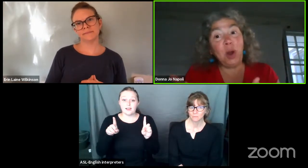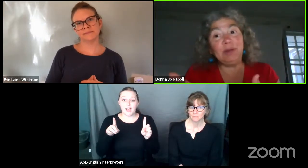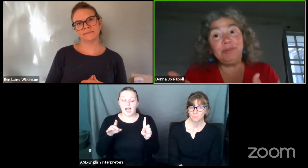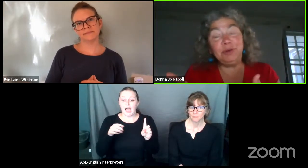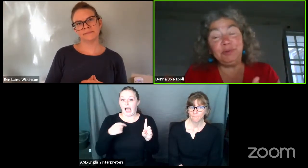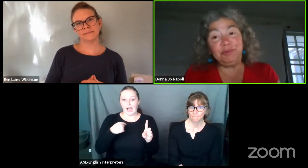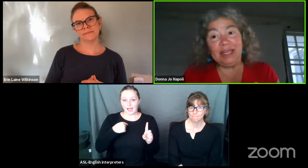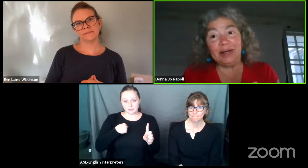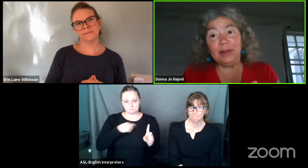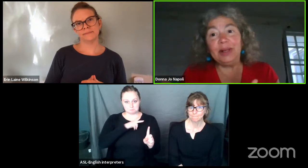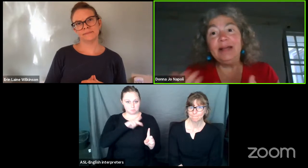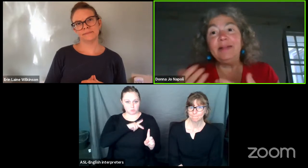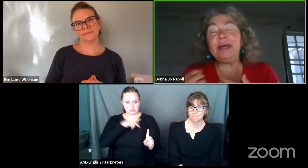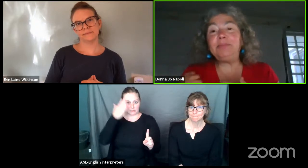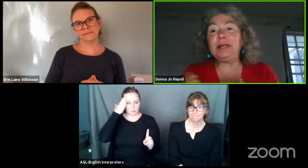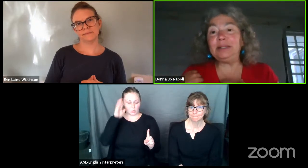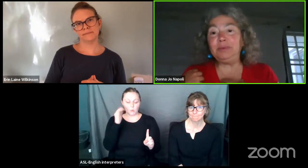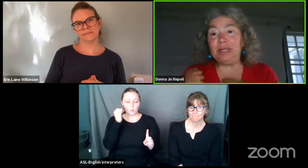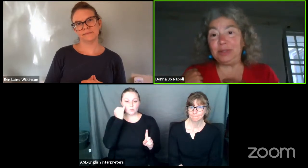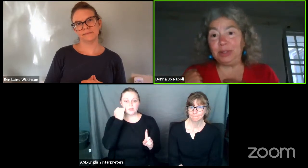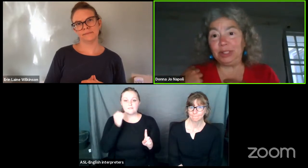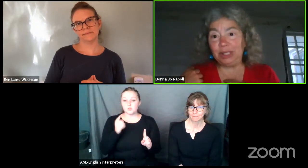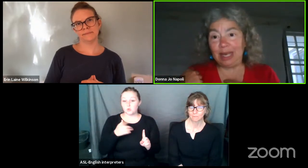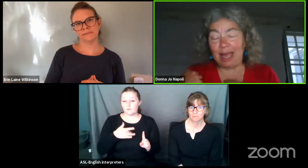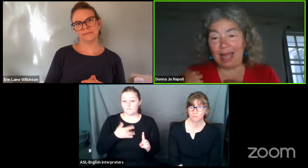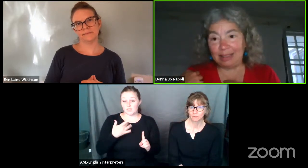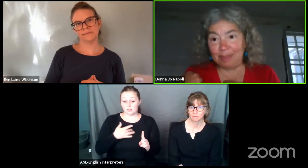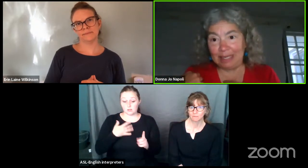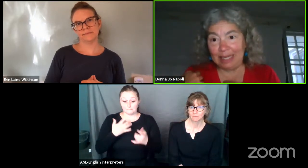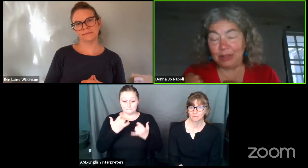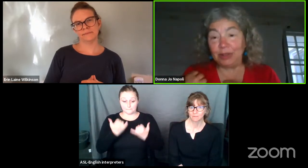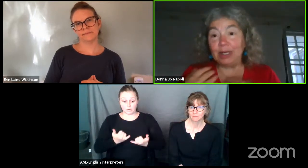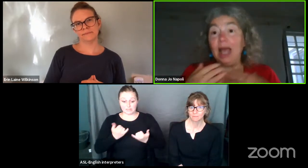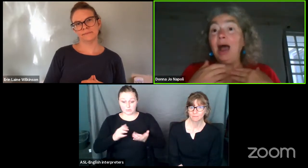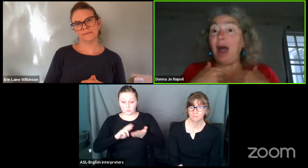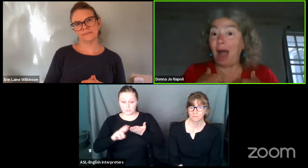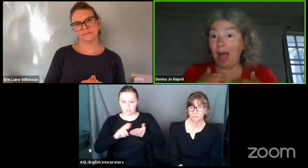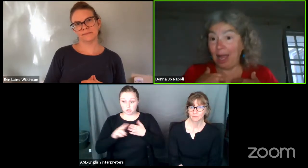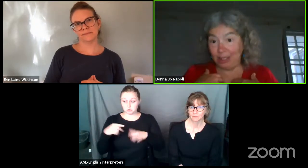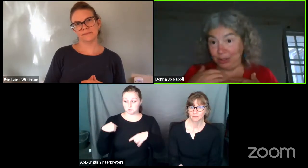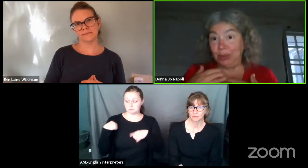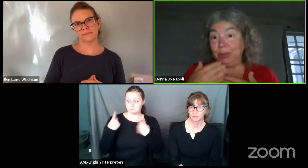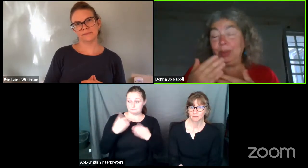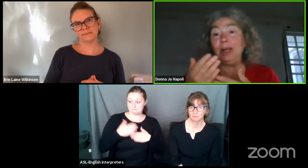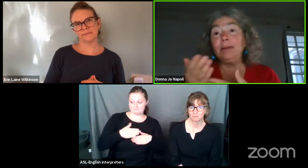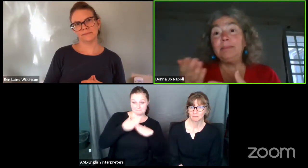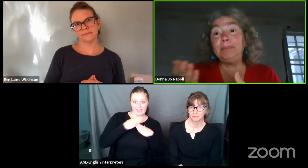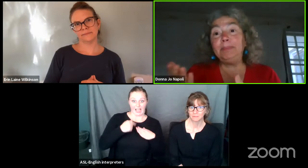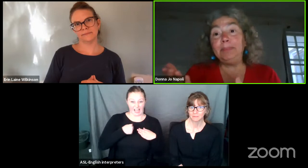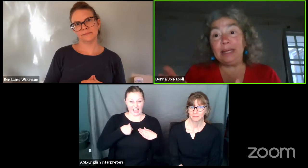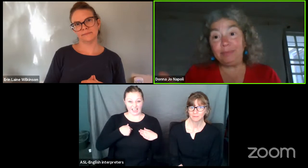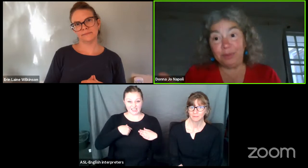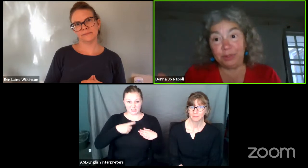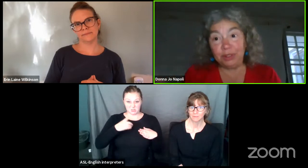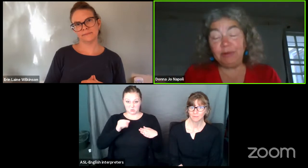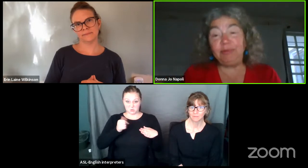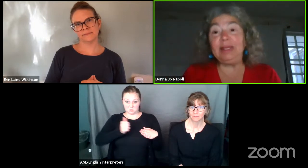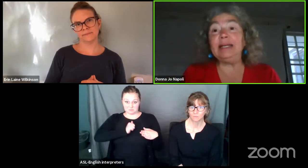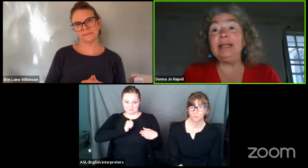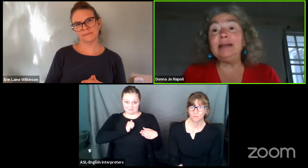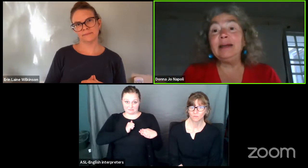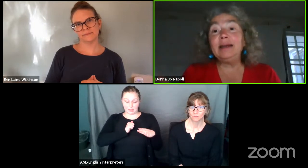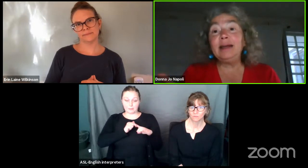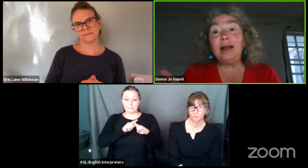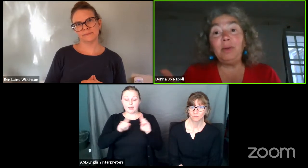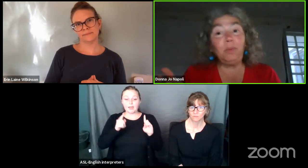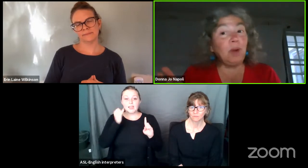don't know if you feel that present research has been hindered. I do. But if you do feel